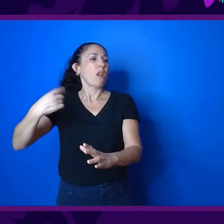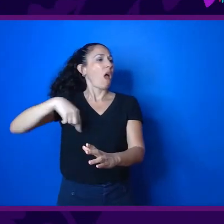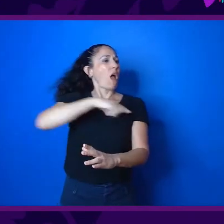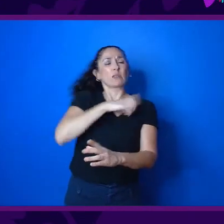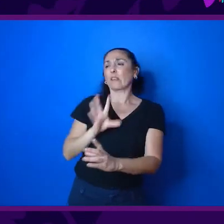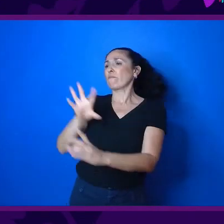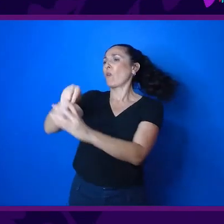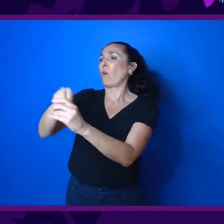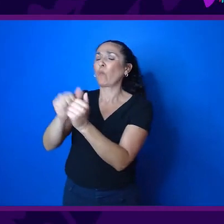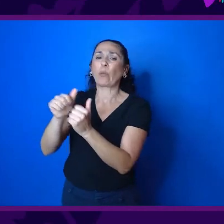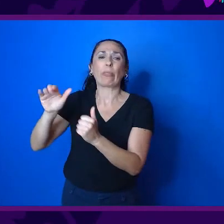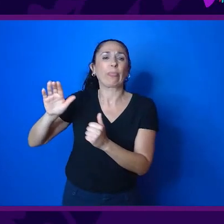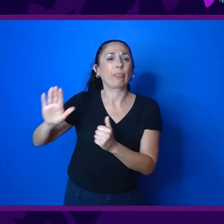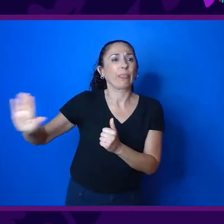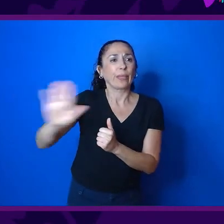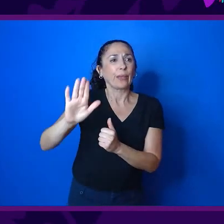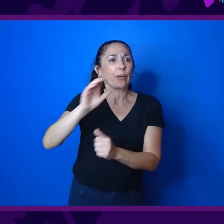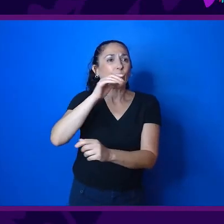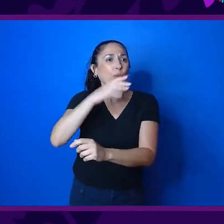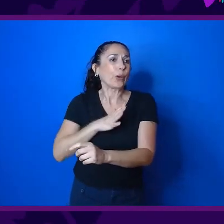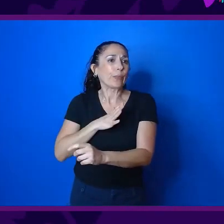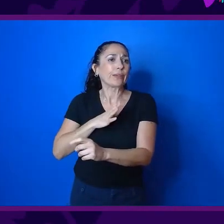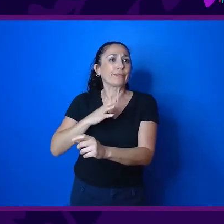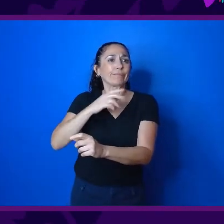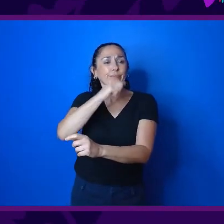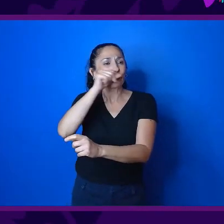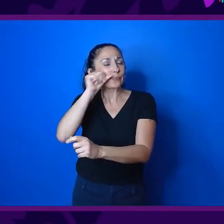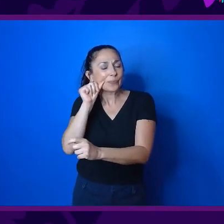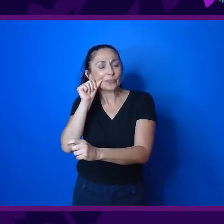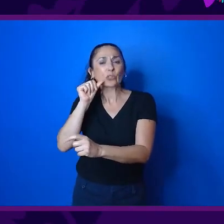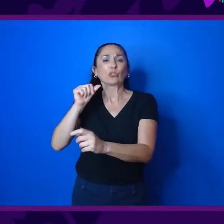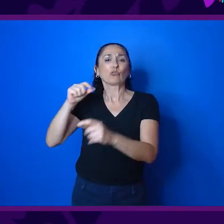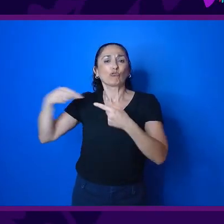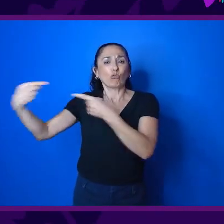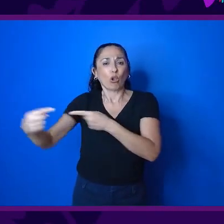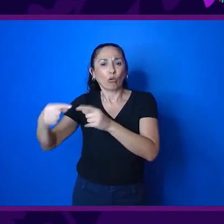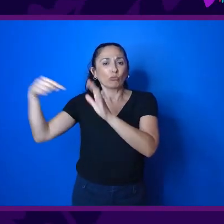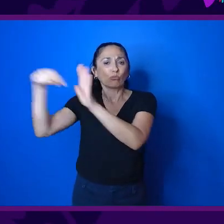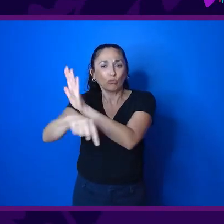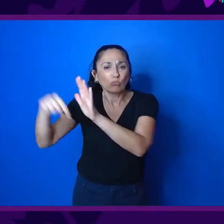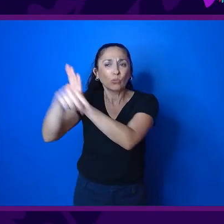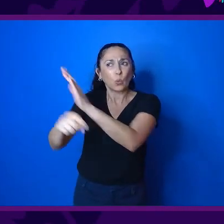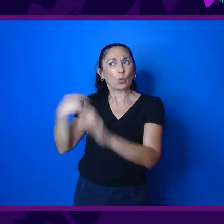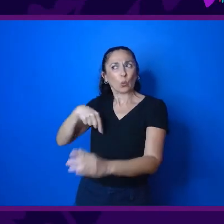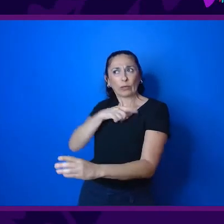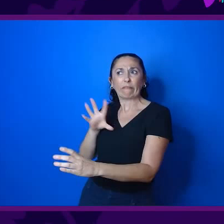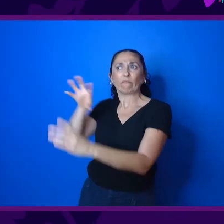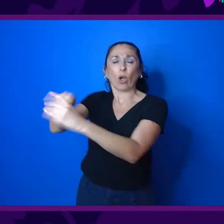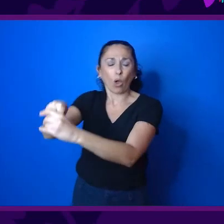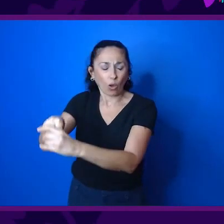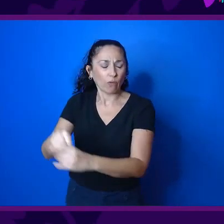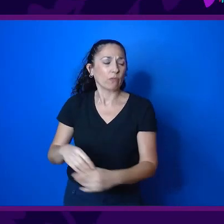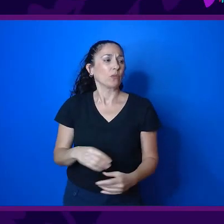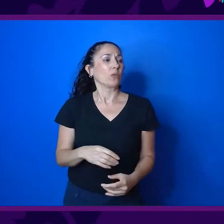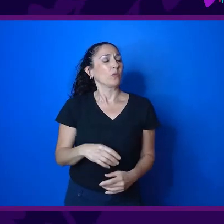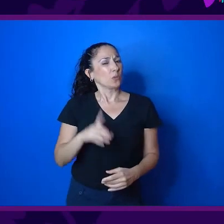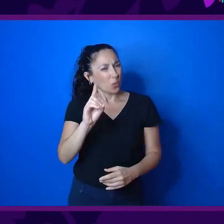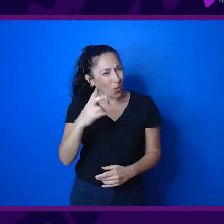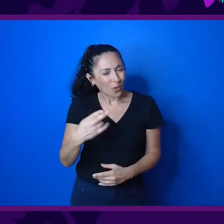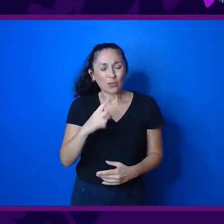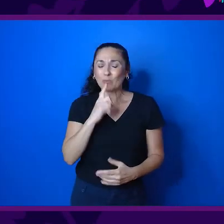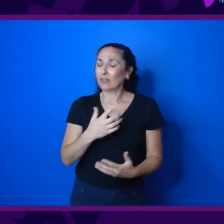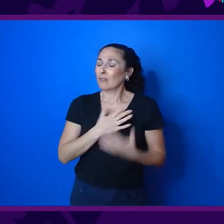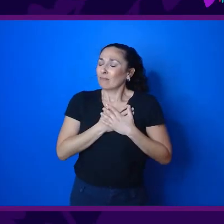in the women of Ciudad Juarez who were being murdered there. I am so thankful to have her as a friend and a